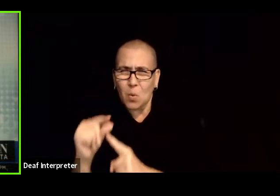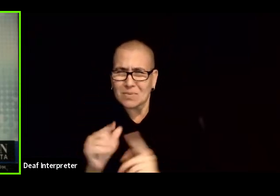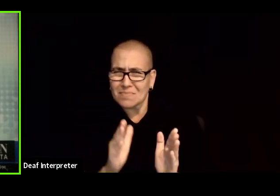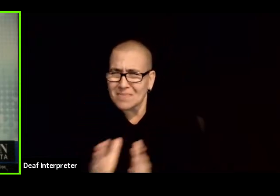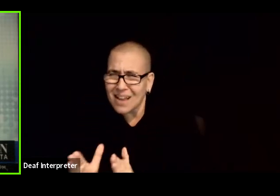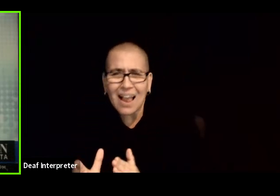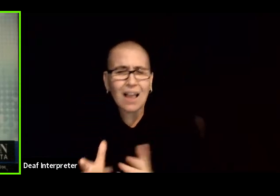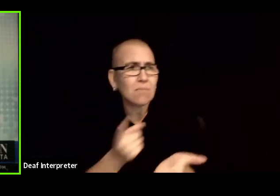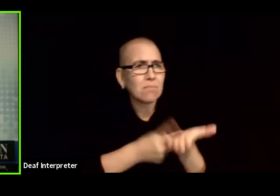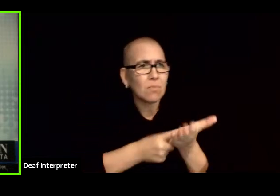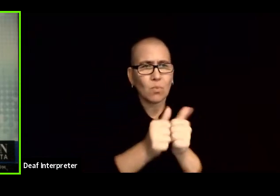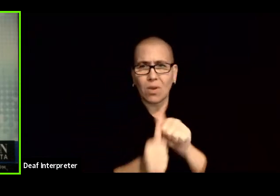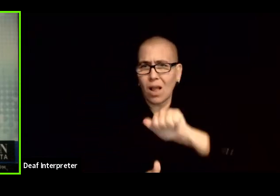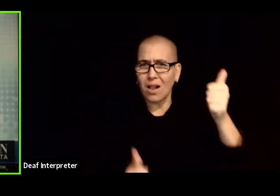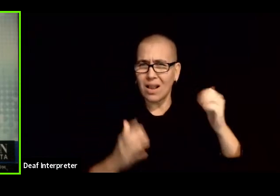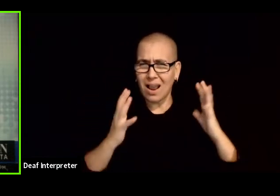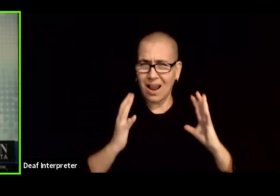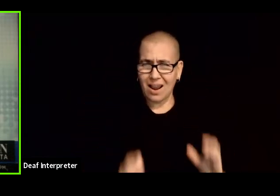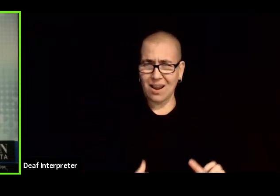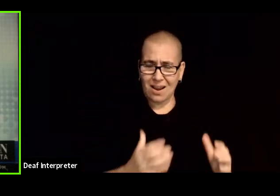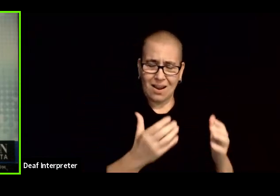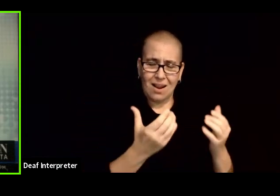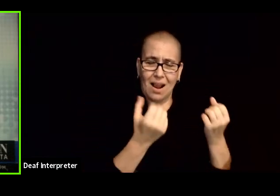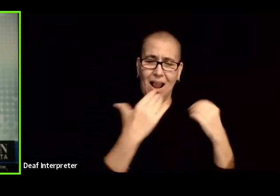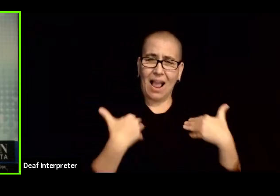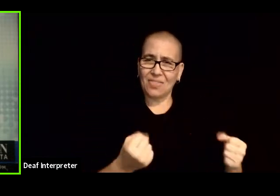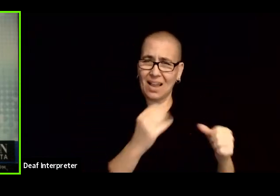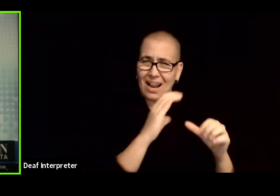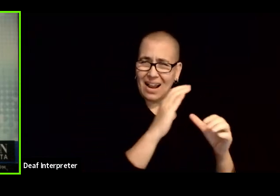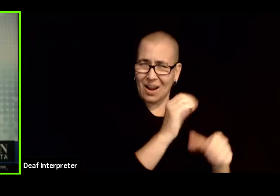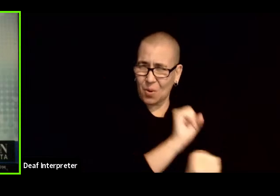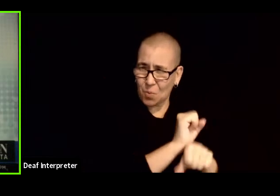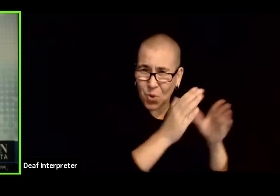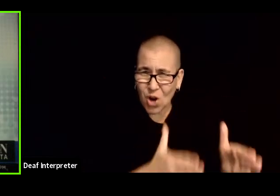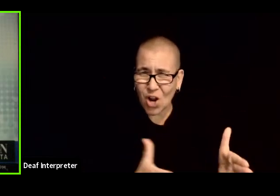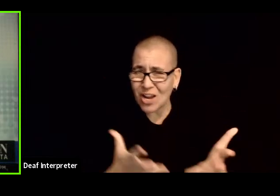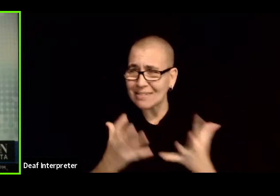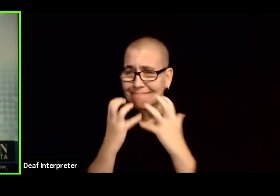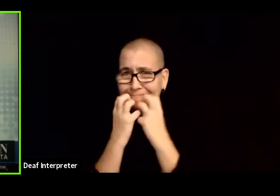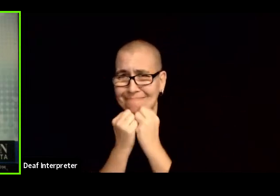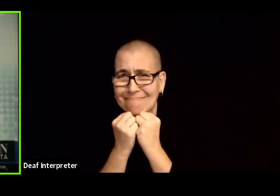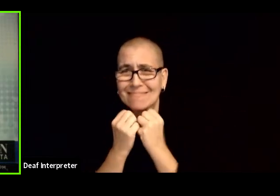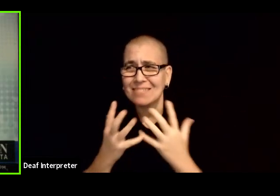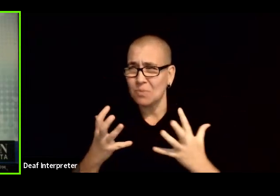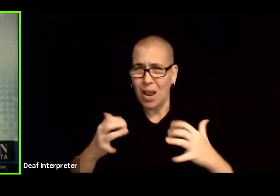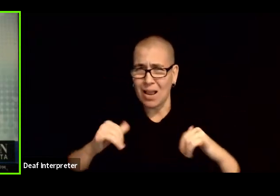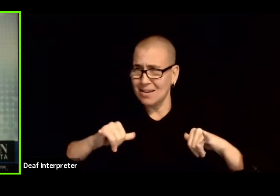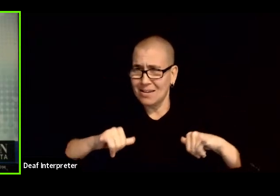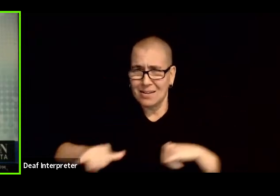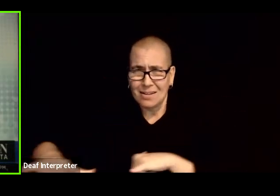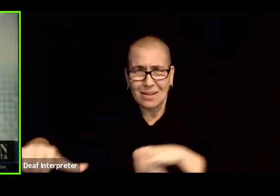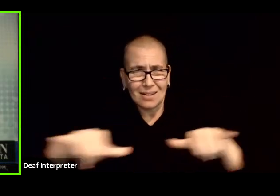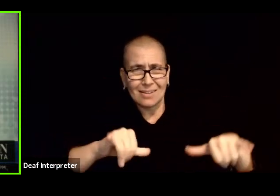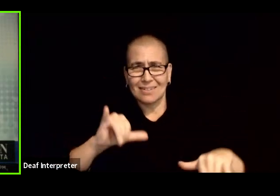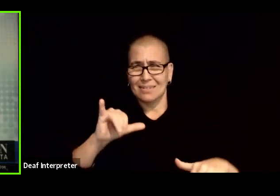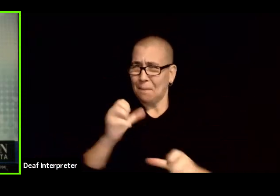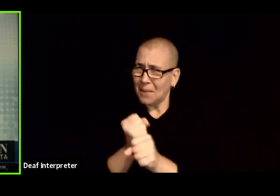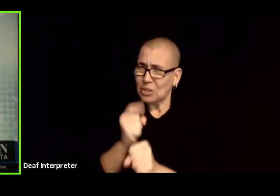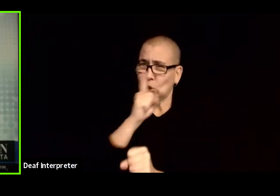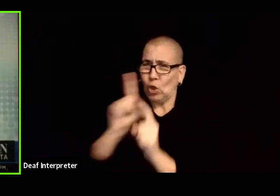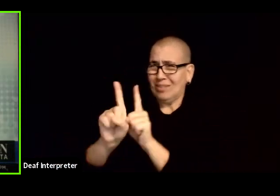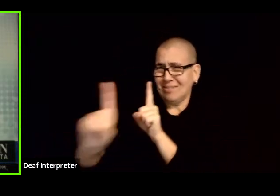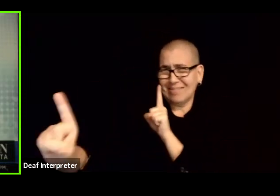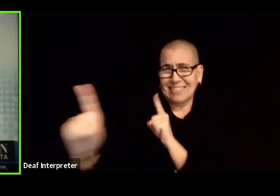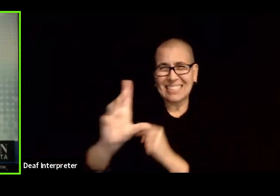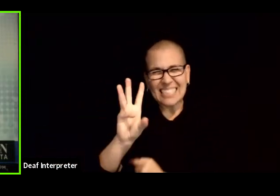is that healthcare workers should be practicing social distancing and masking outside of work and doing everything they can to